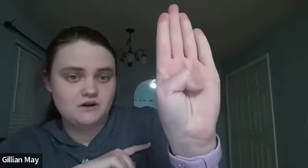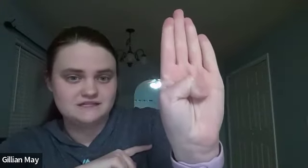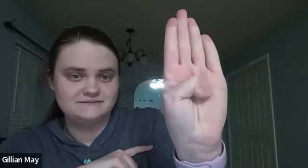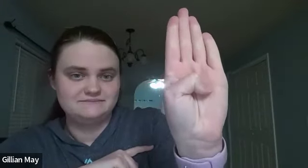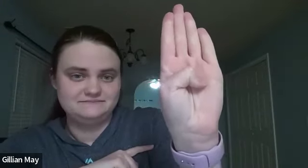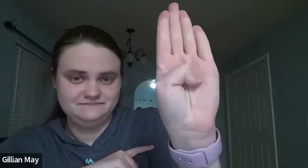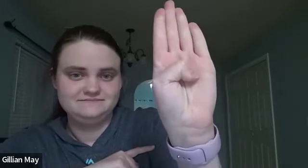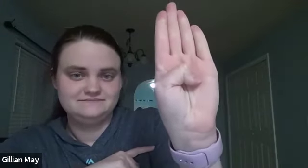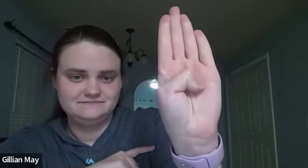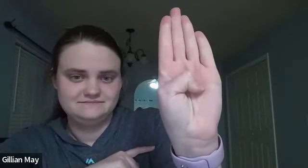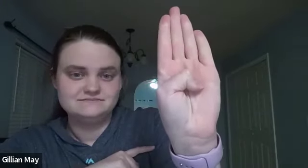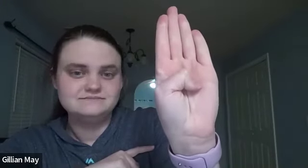across.